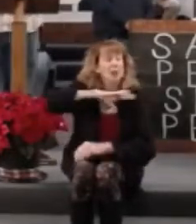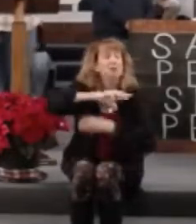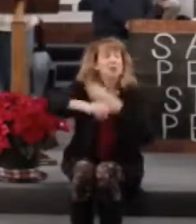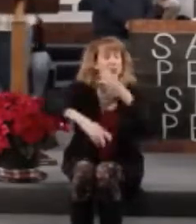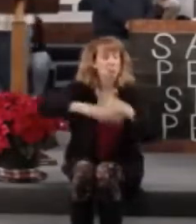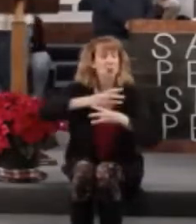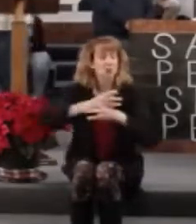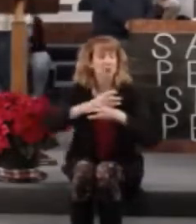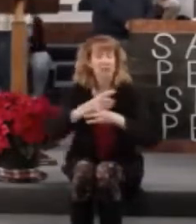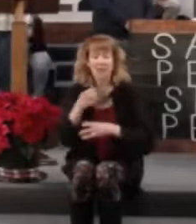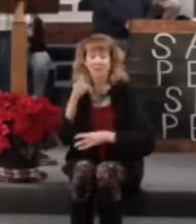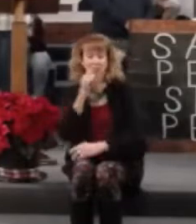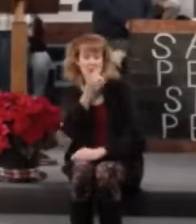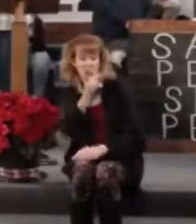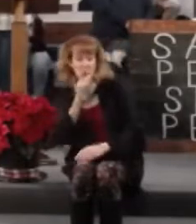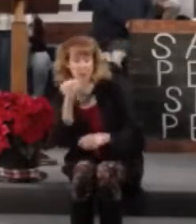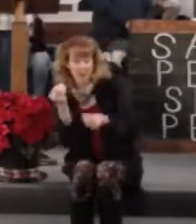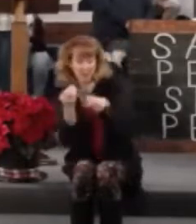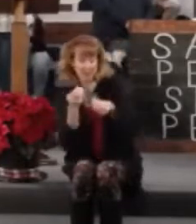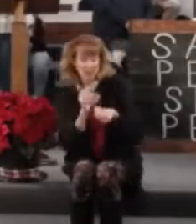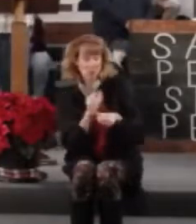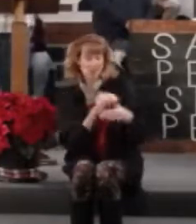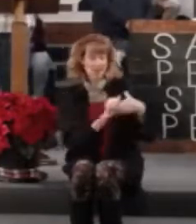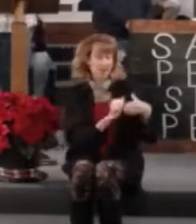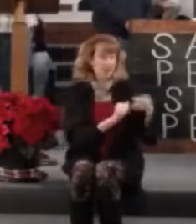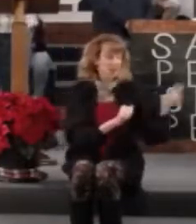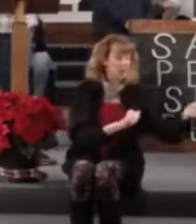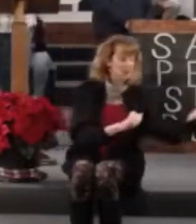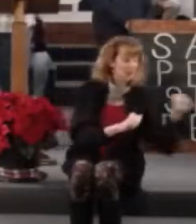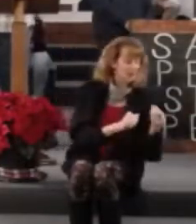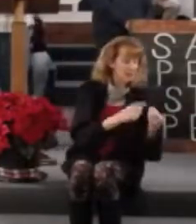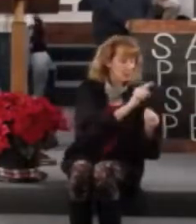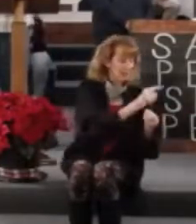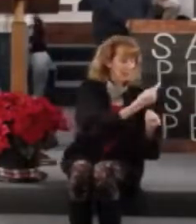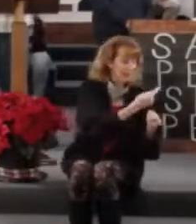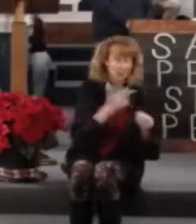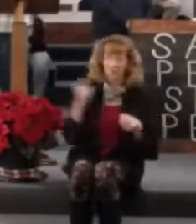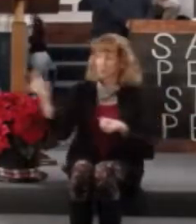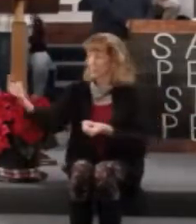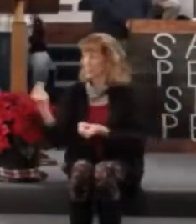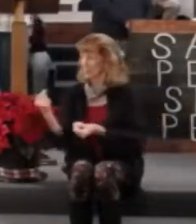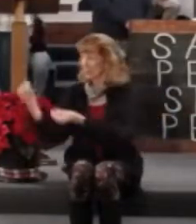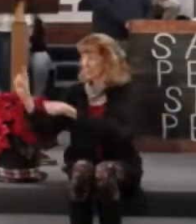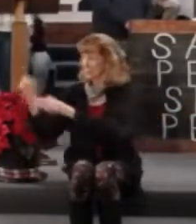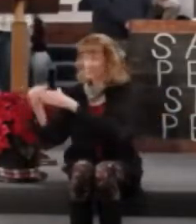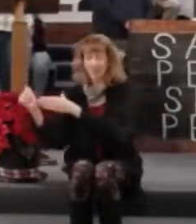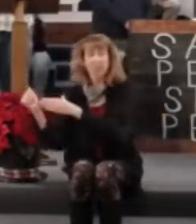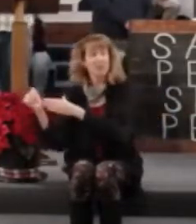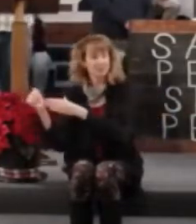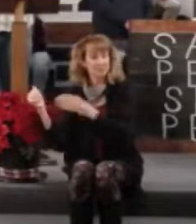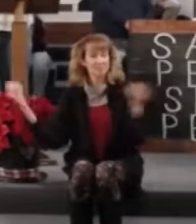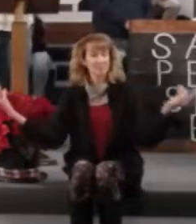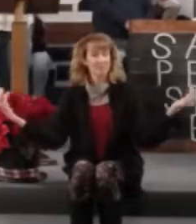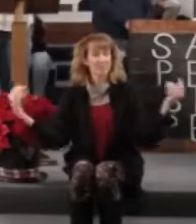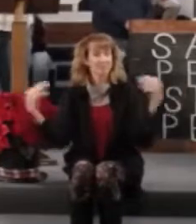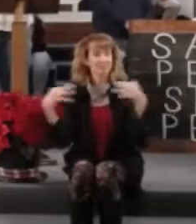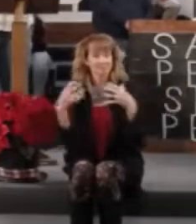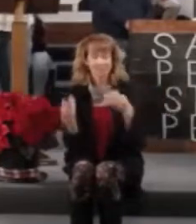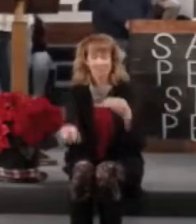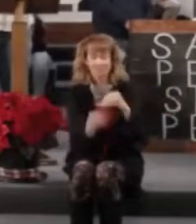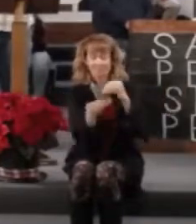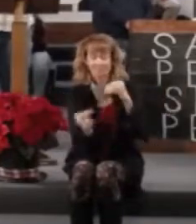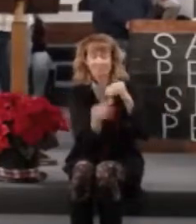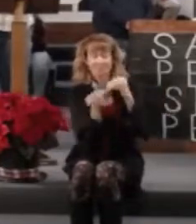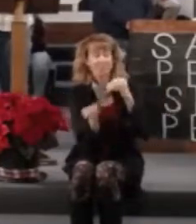give a dollar and I give a dollar and a million other people give a dollar, guess what? That's $1 million.